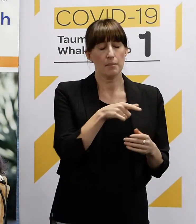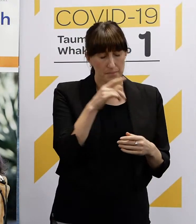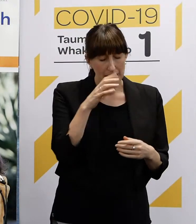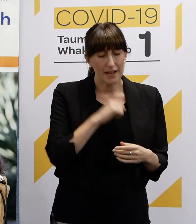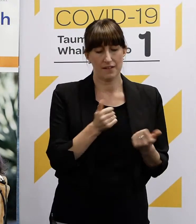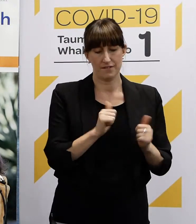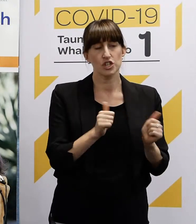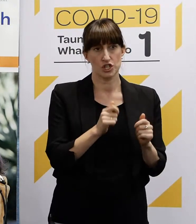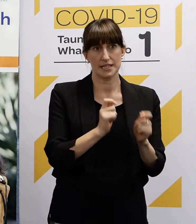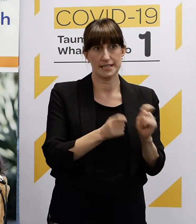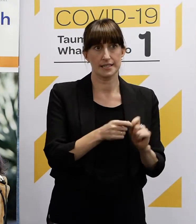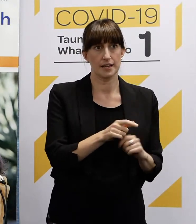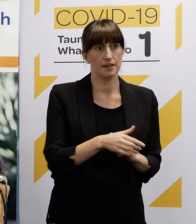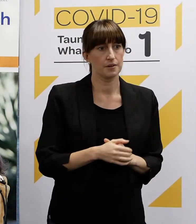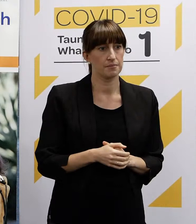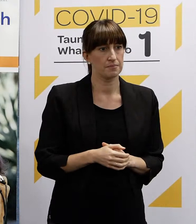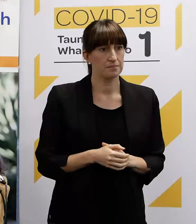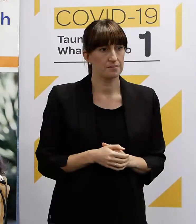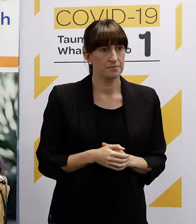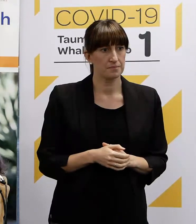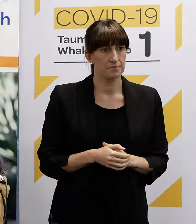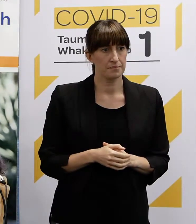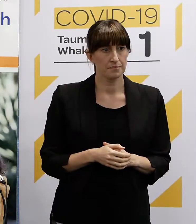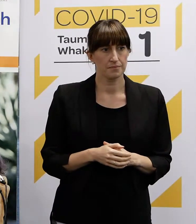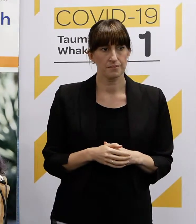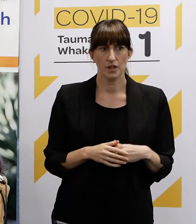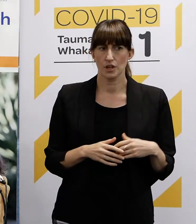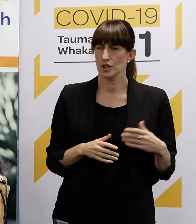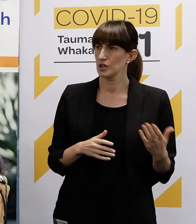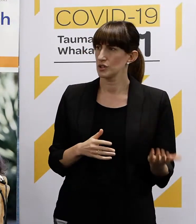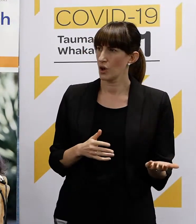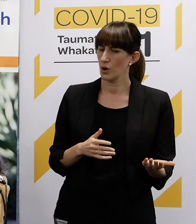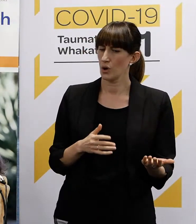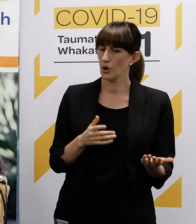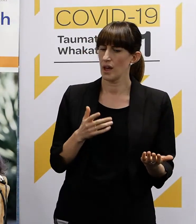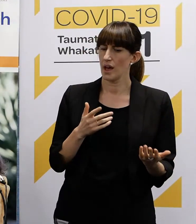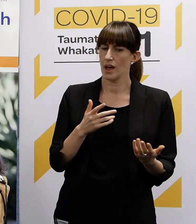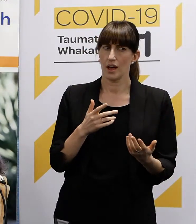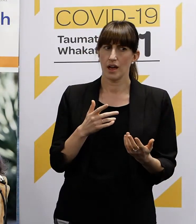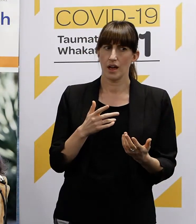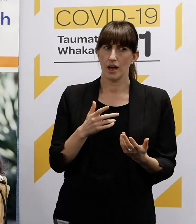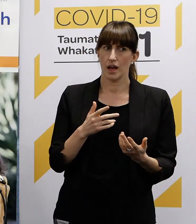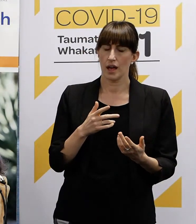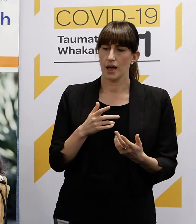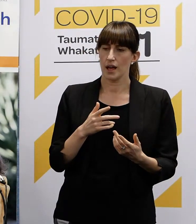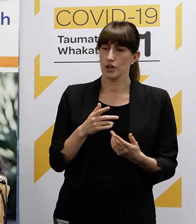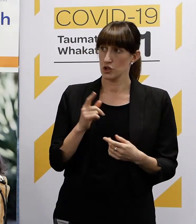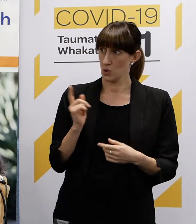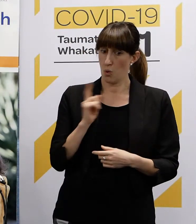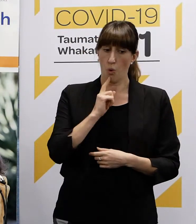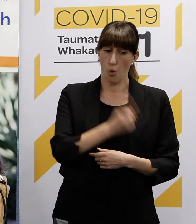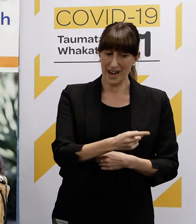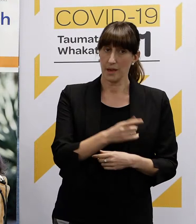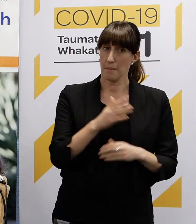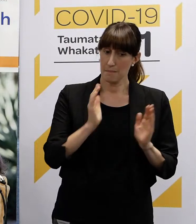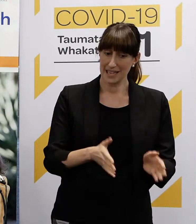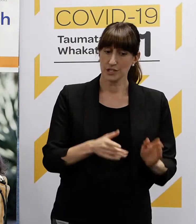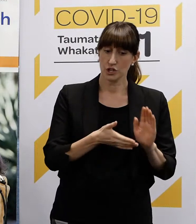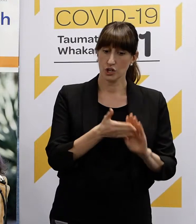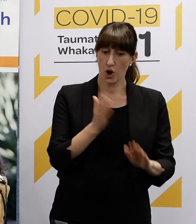Sorry, what's the the threshold for that? Do they have to display symptoms of COVID before you can make that order?